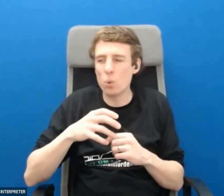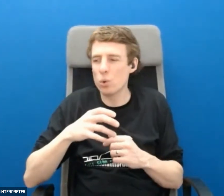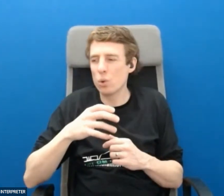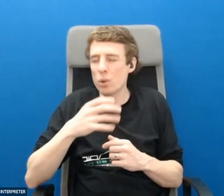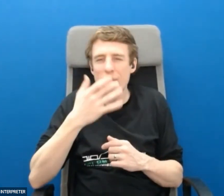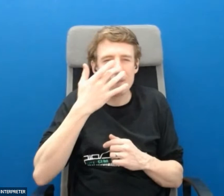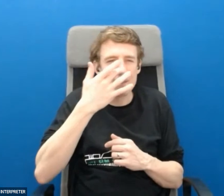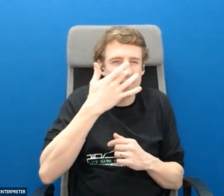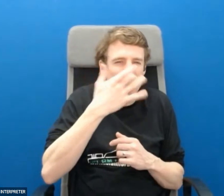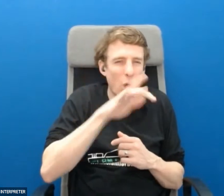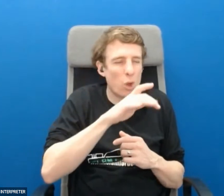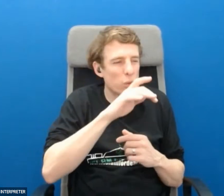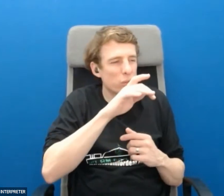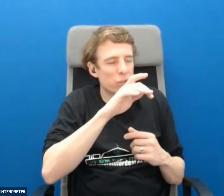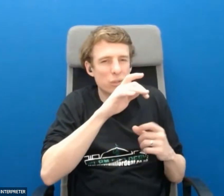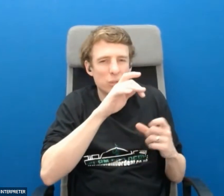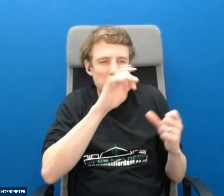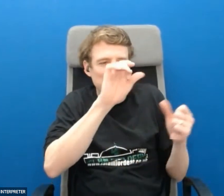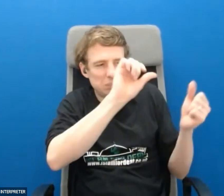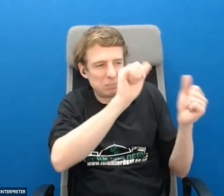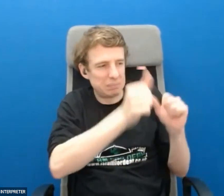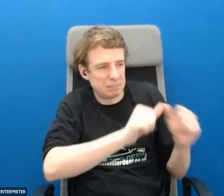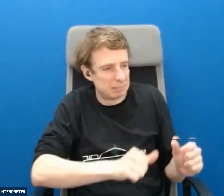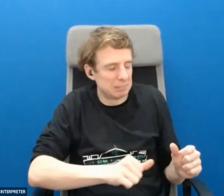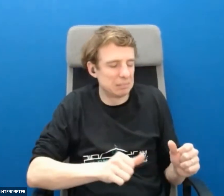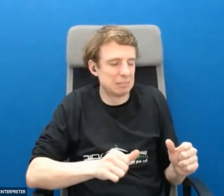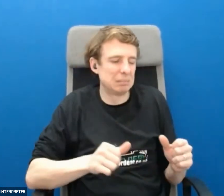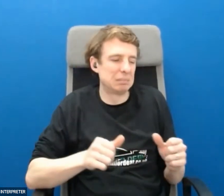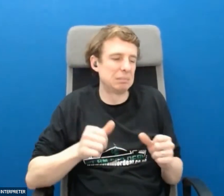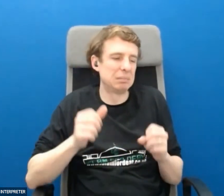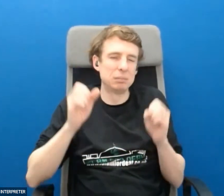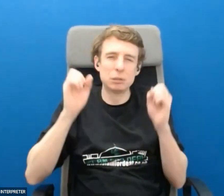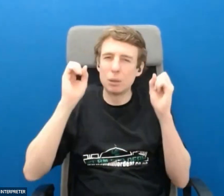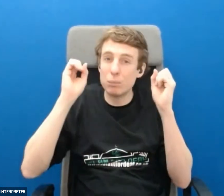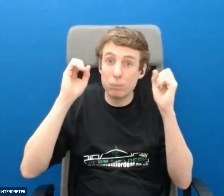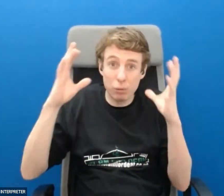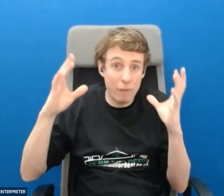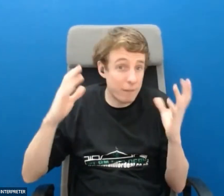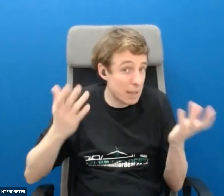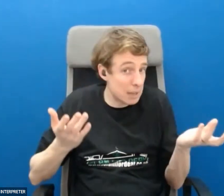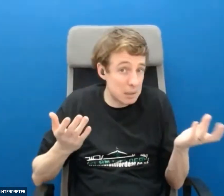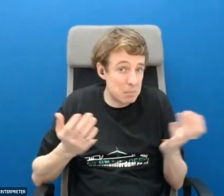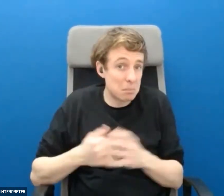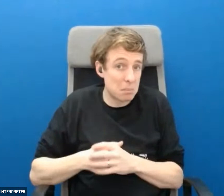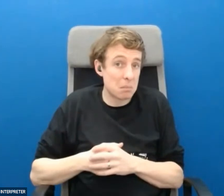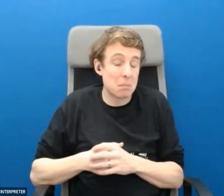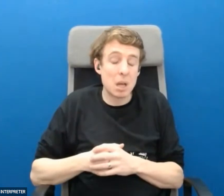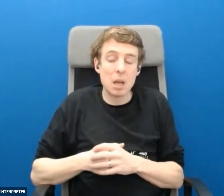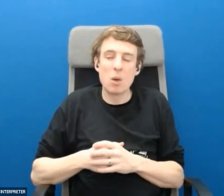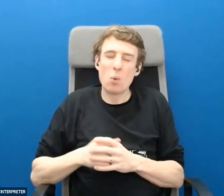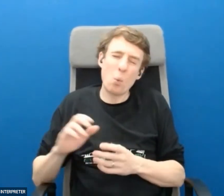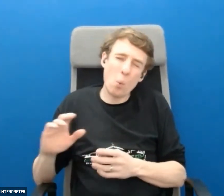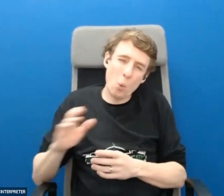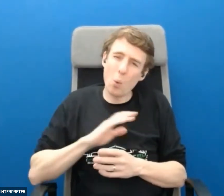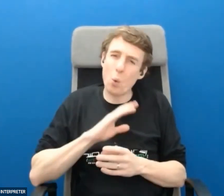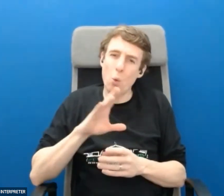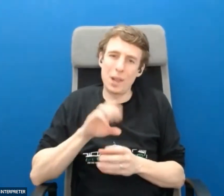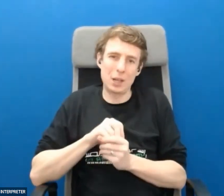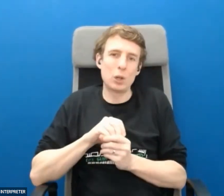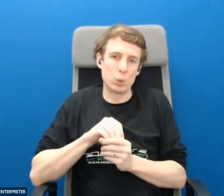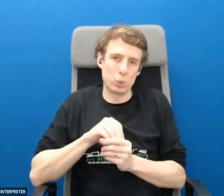angel or a prophet or anything. It encompasses all of those things. Out of all of those